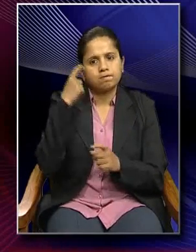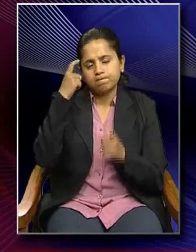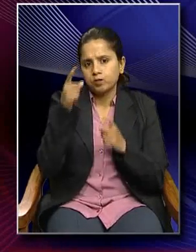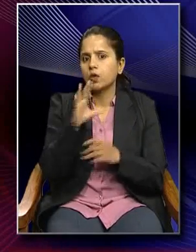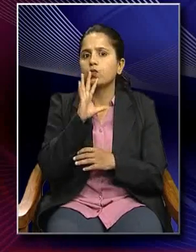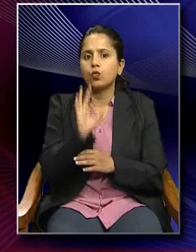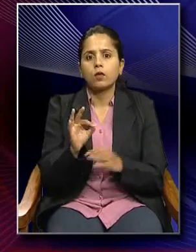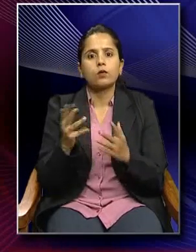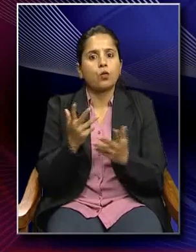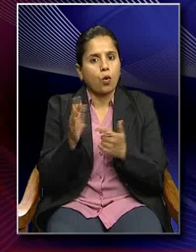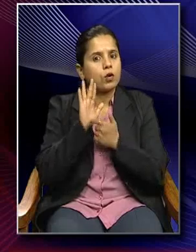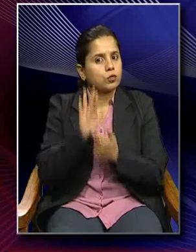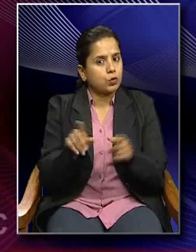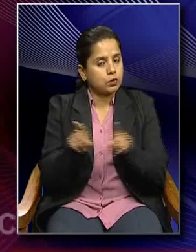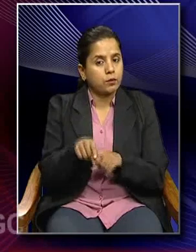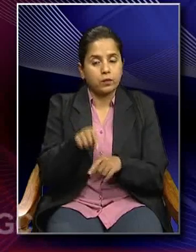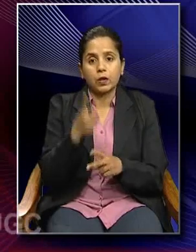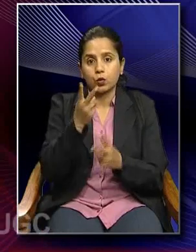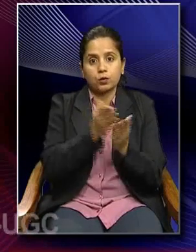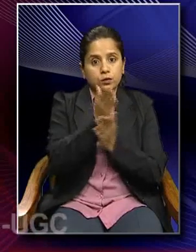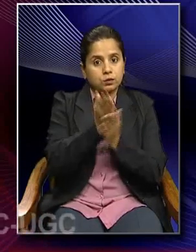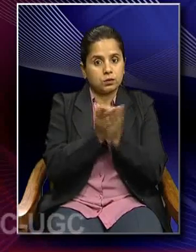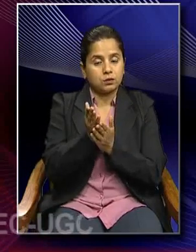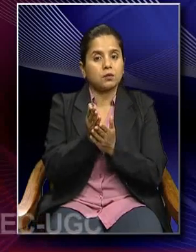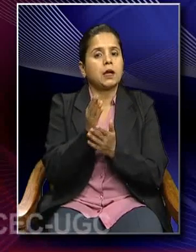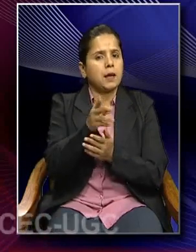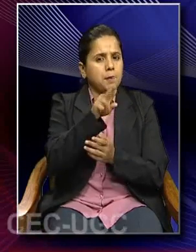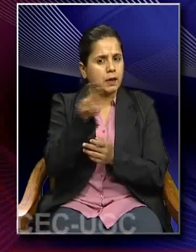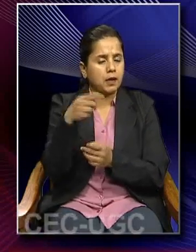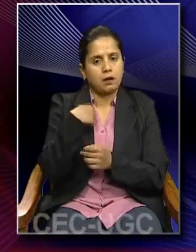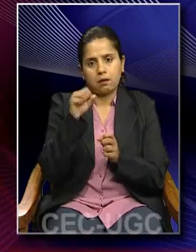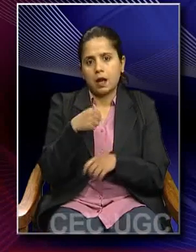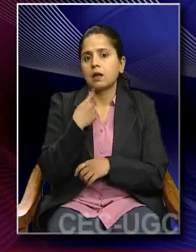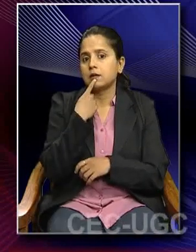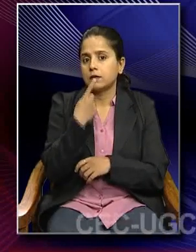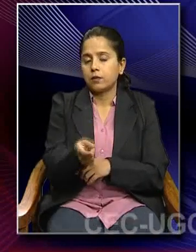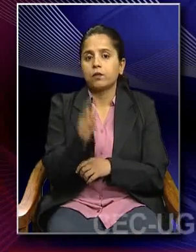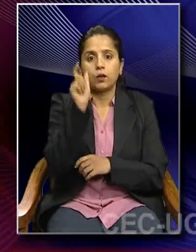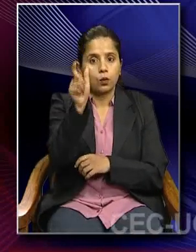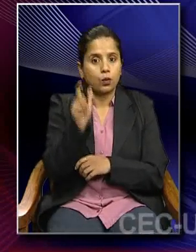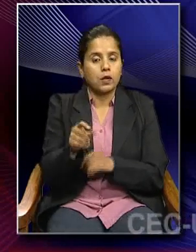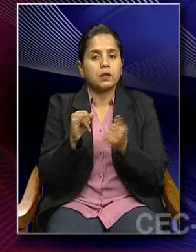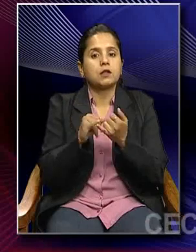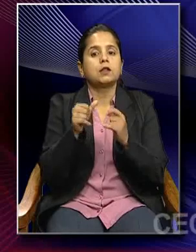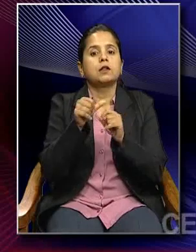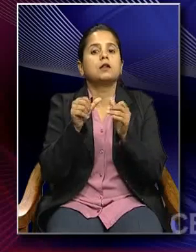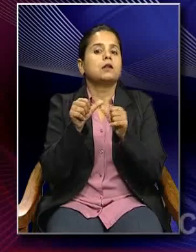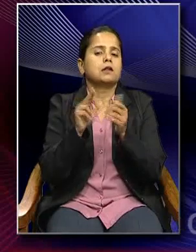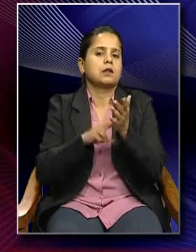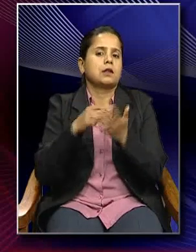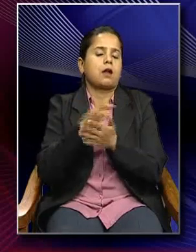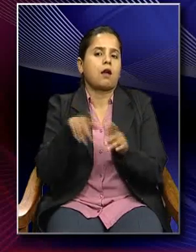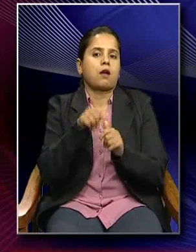reality. So from these two interpretations, we can say that the term Sāṅkhya could